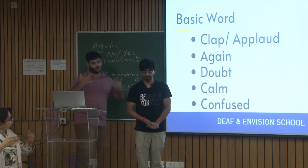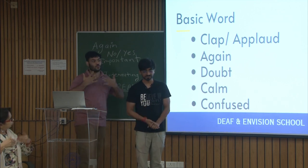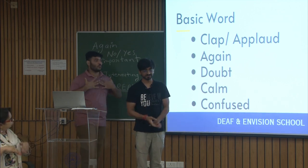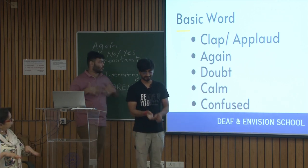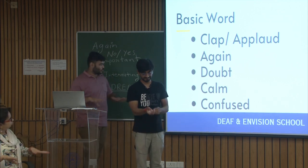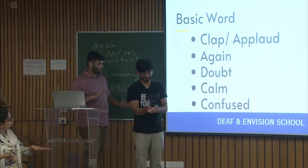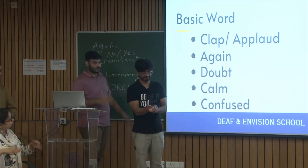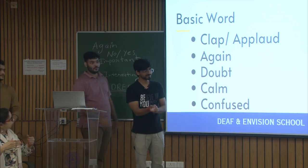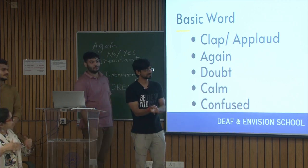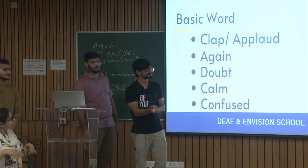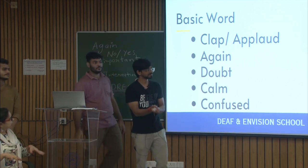Confused.